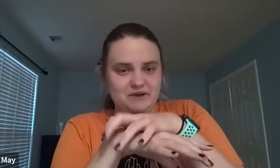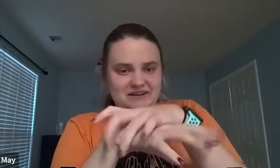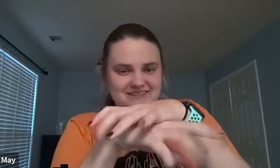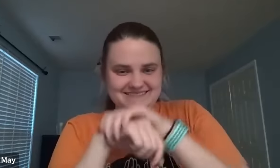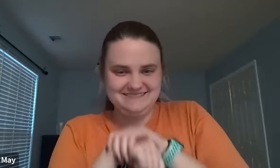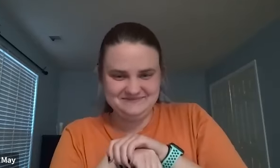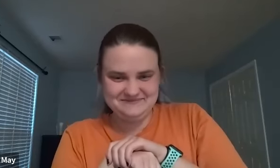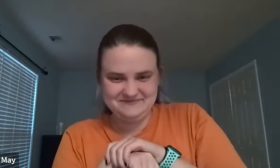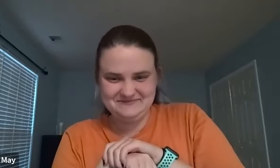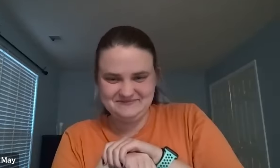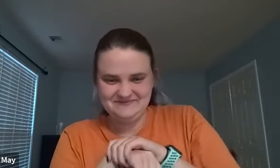spider.